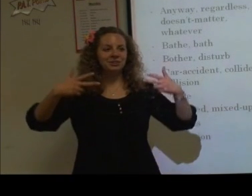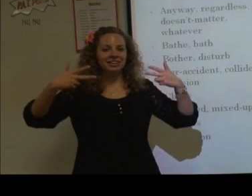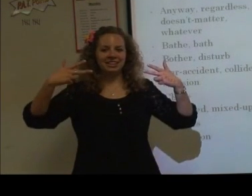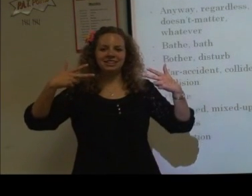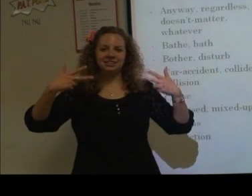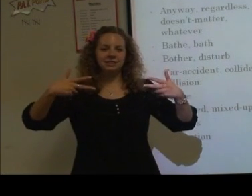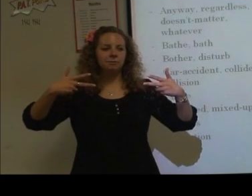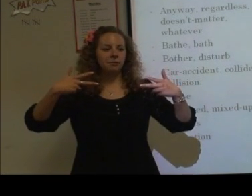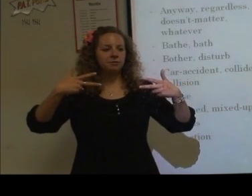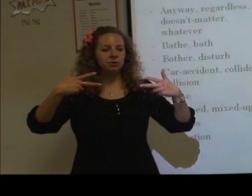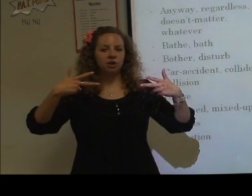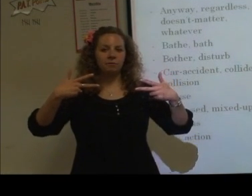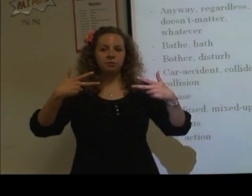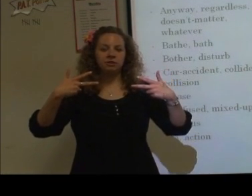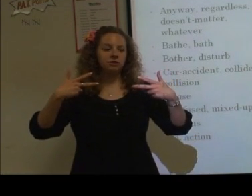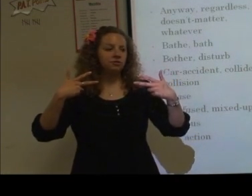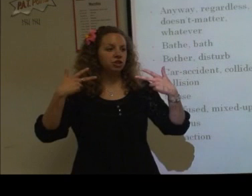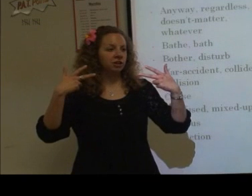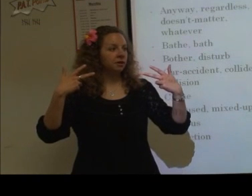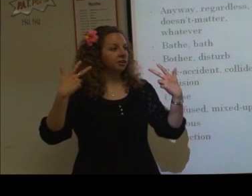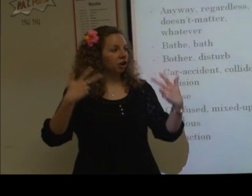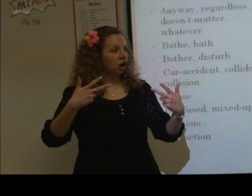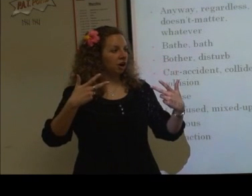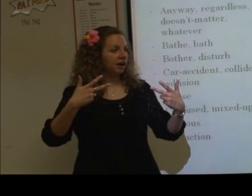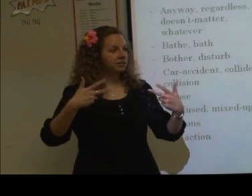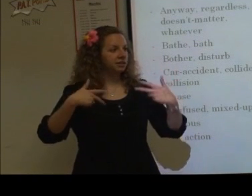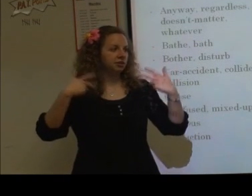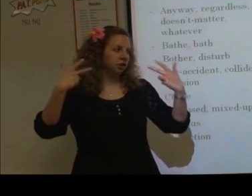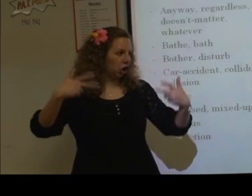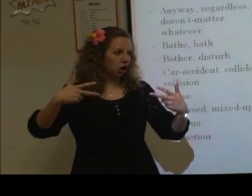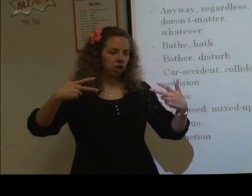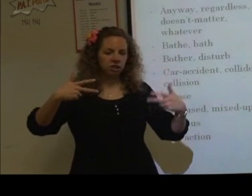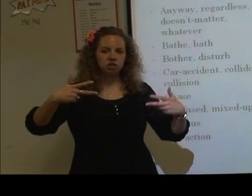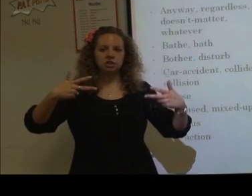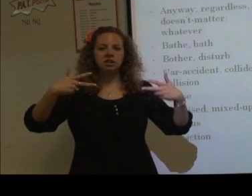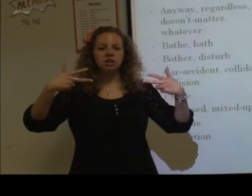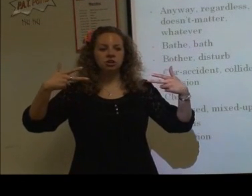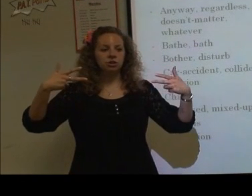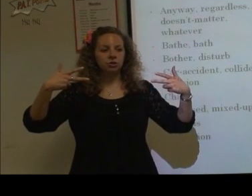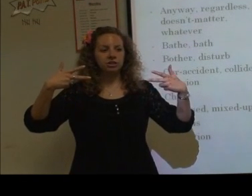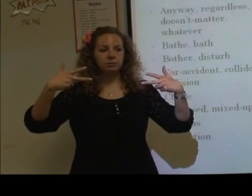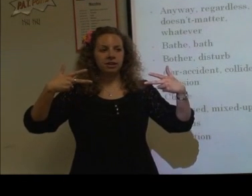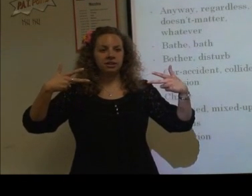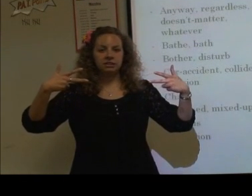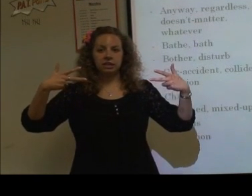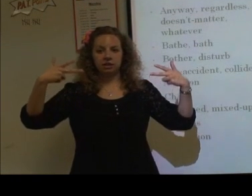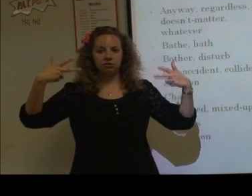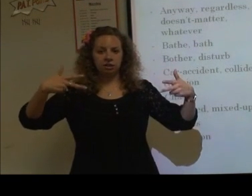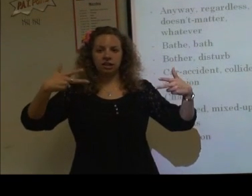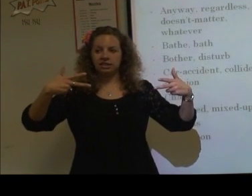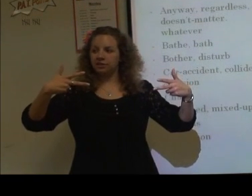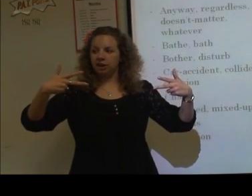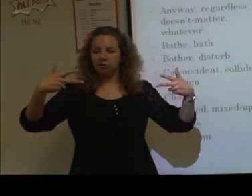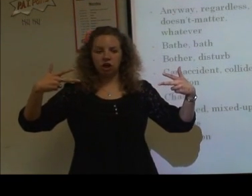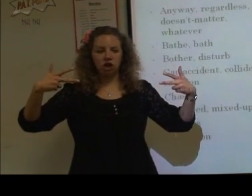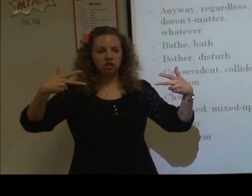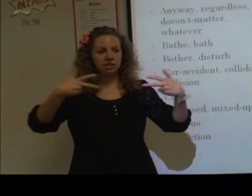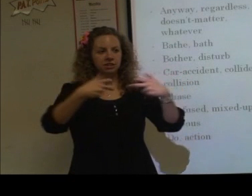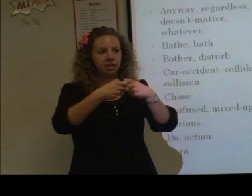it like this. This is probably the most common one. So if you're talking about like a car accident or a car collision, you can go this way, and it's like the classifier for cars, and they